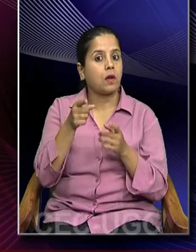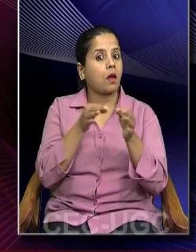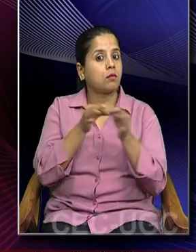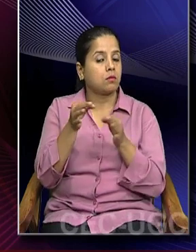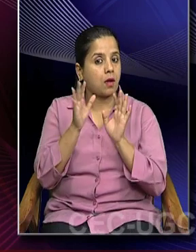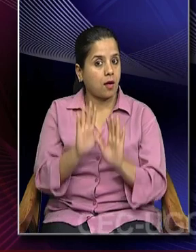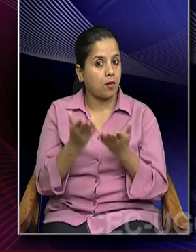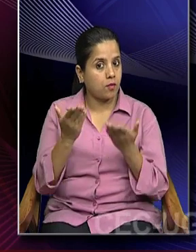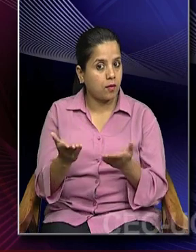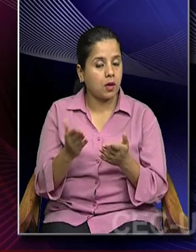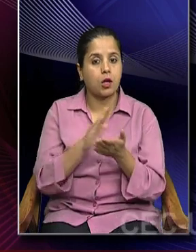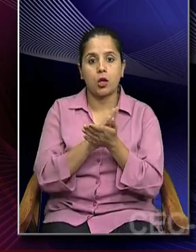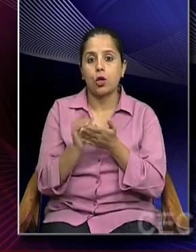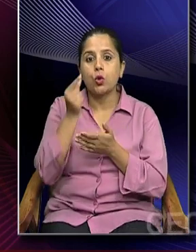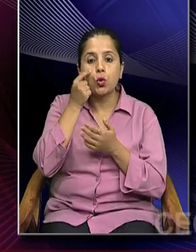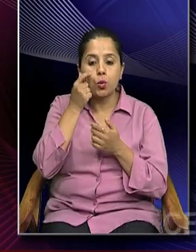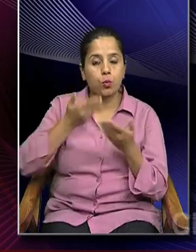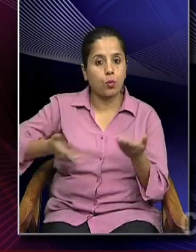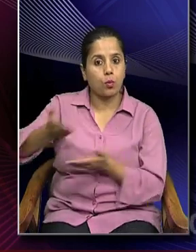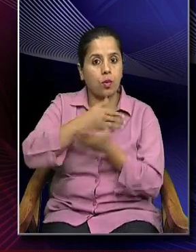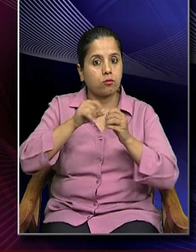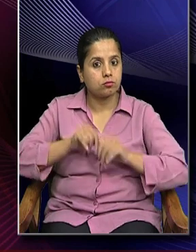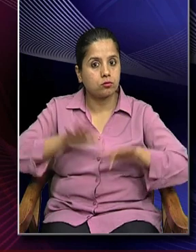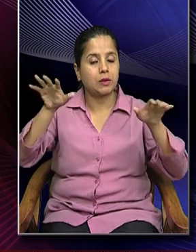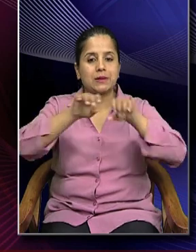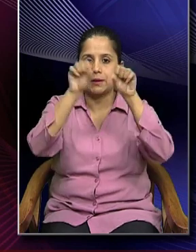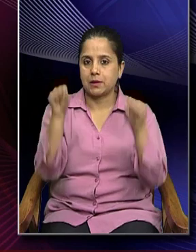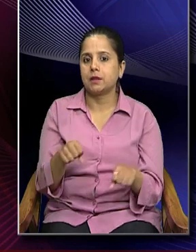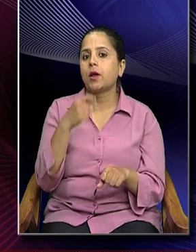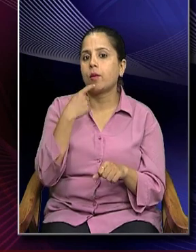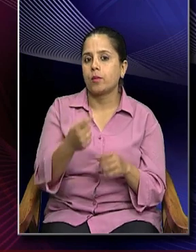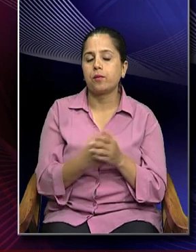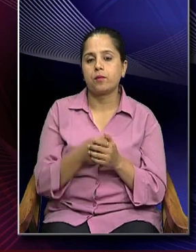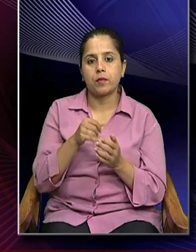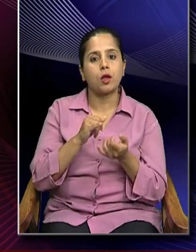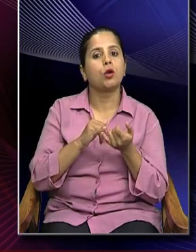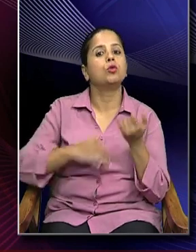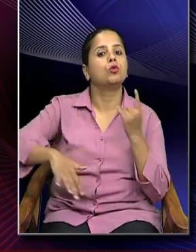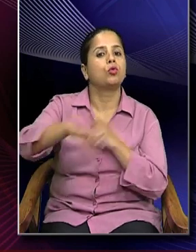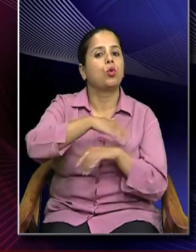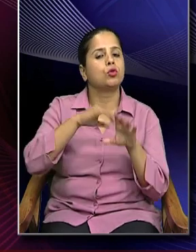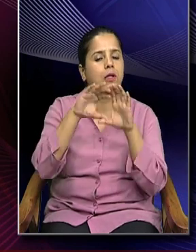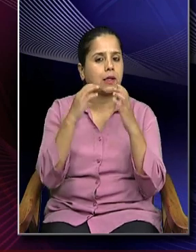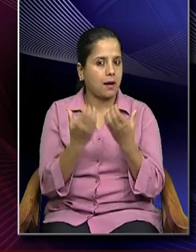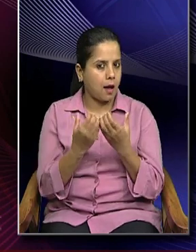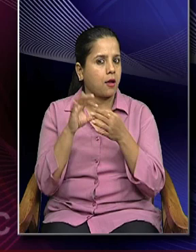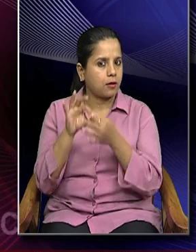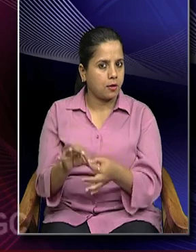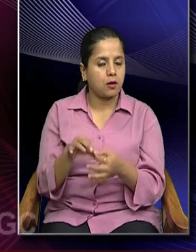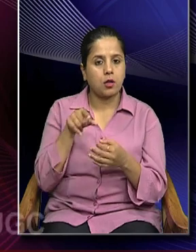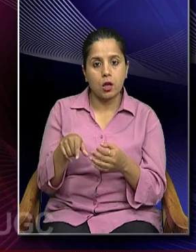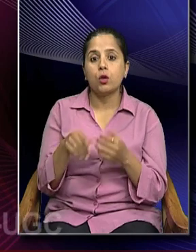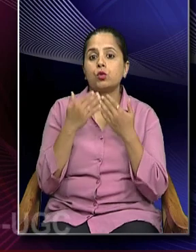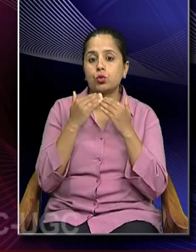illustrate the human circulatory system. In the sociology class, the students